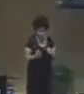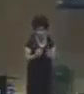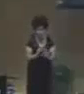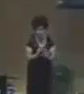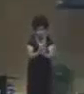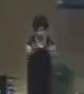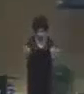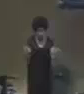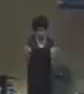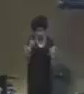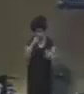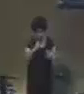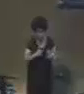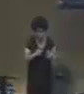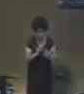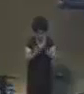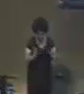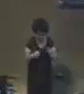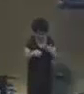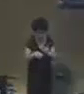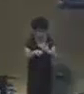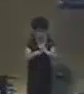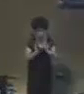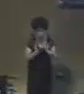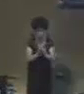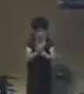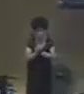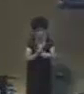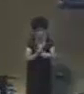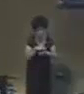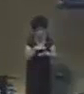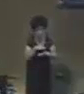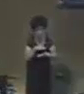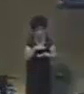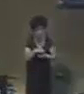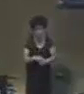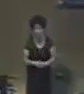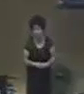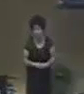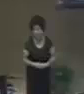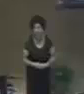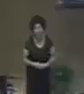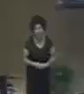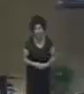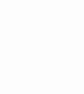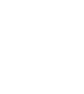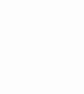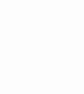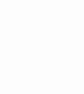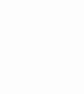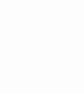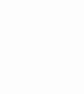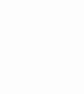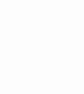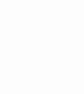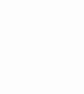people working with academics, helping them create their packages. What we found was that this did not empower